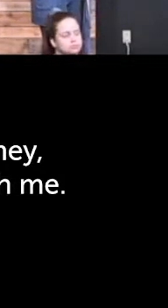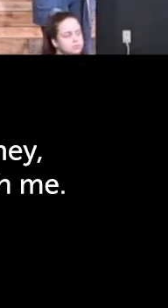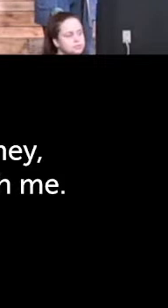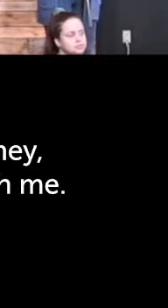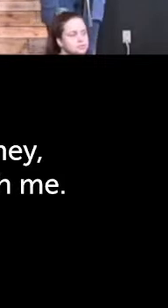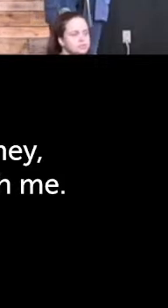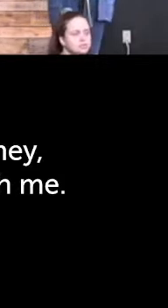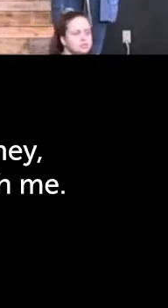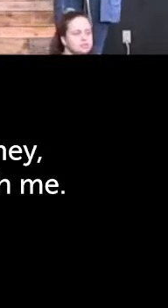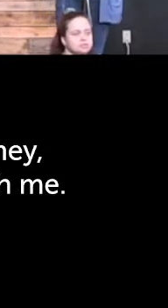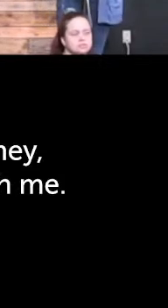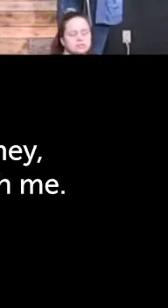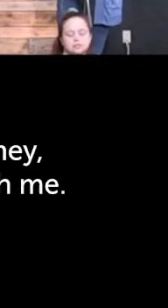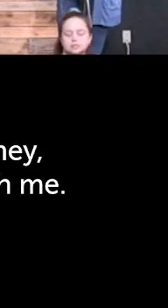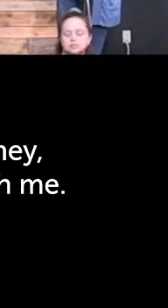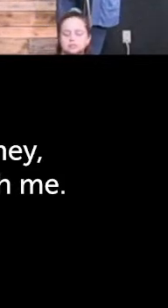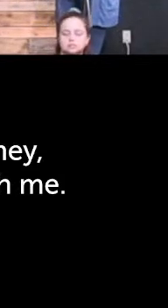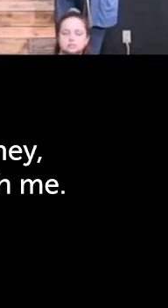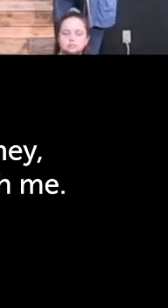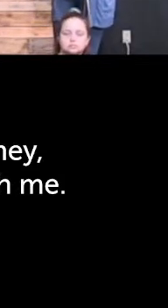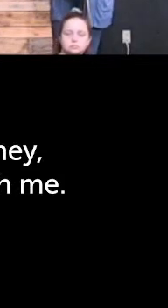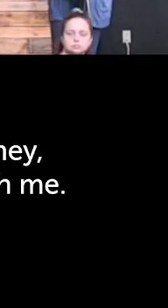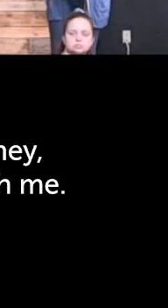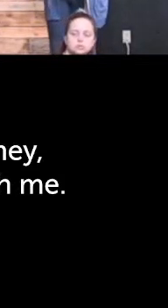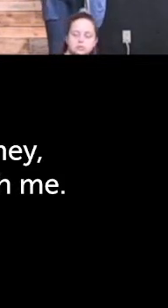I want Jesus